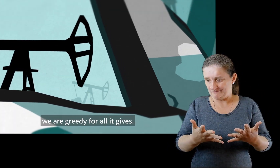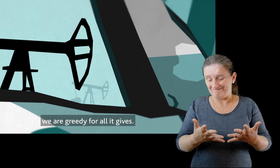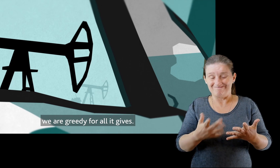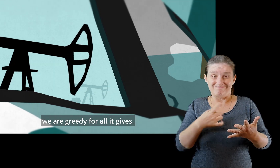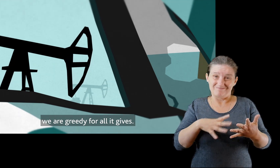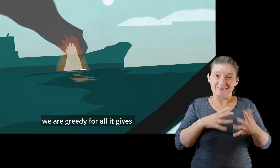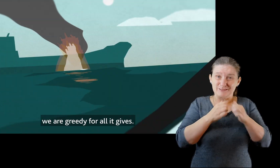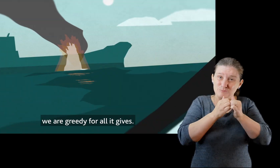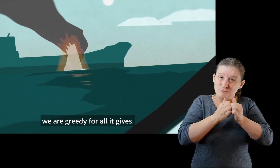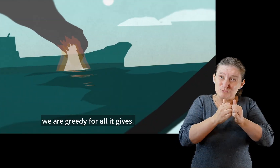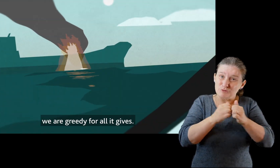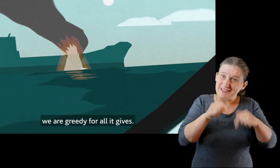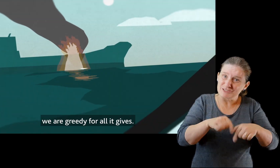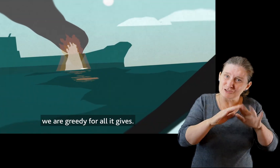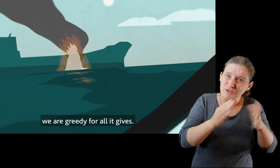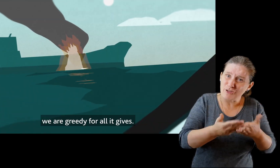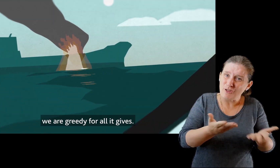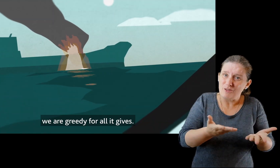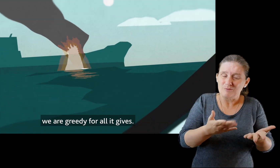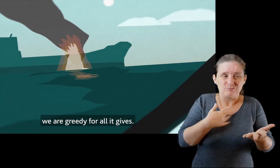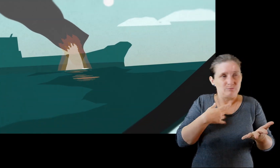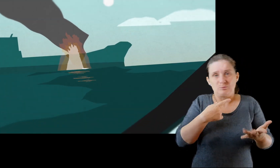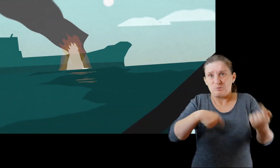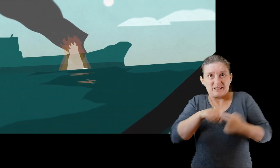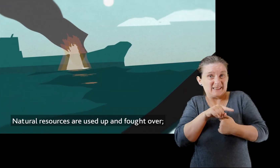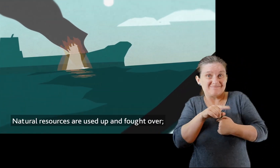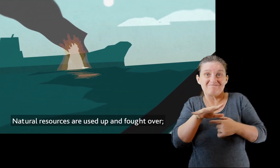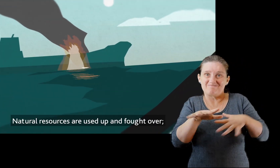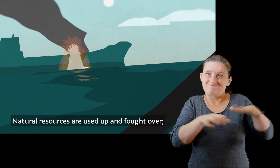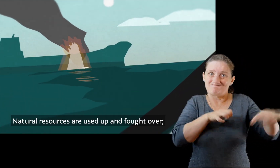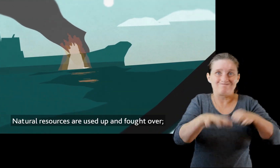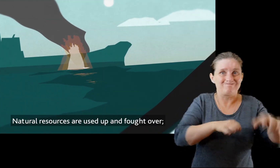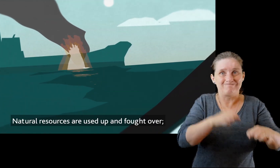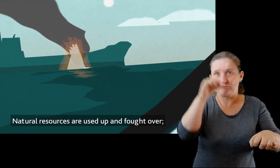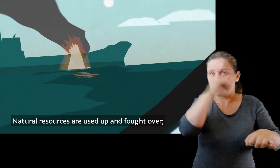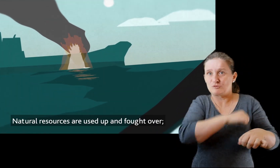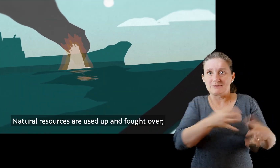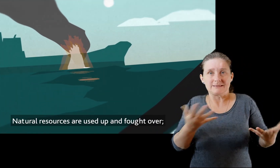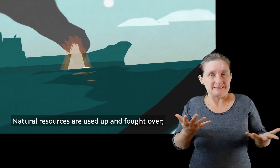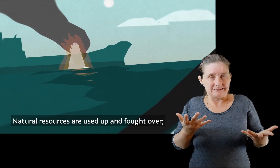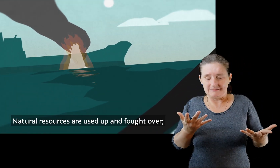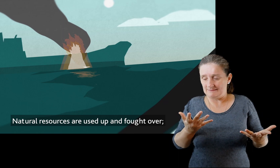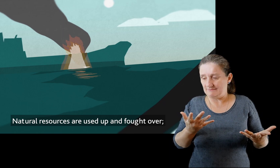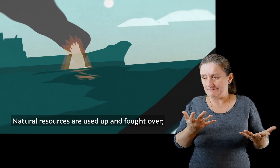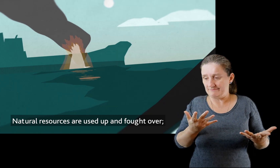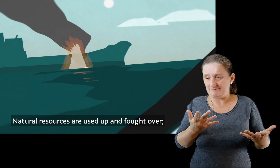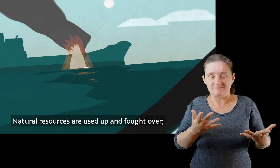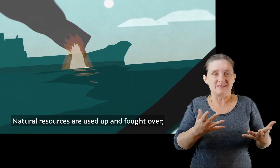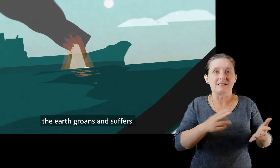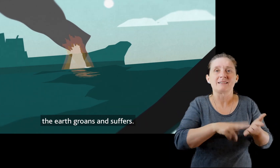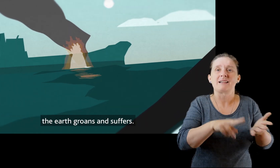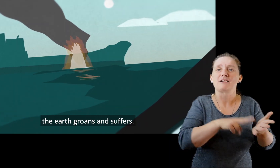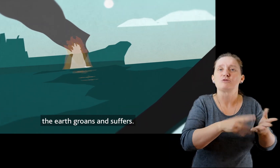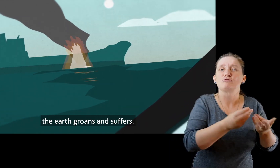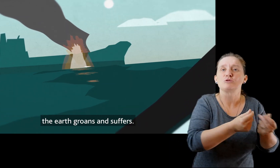are greedy for all it gives. Natural resources are used up and fought over. The earth groans